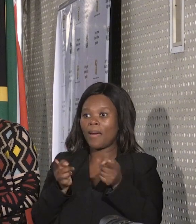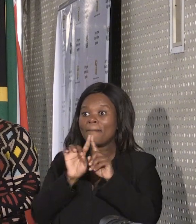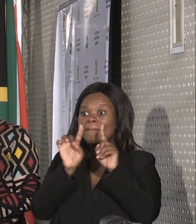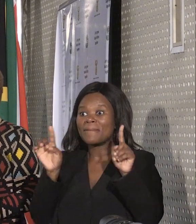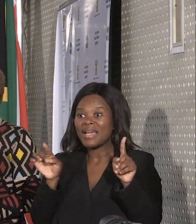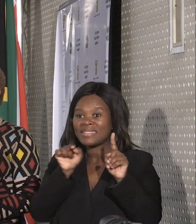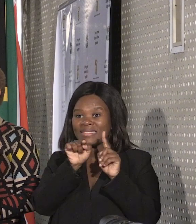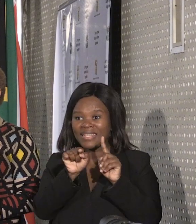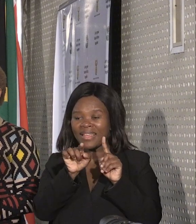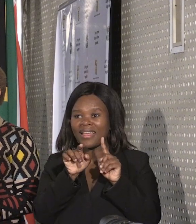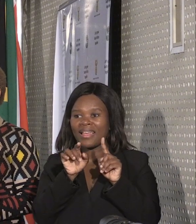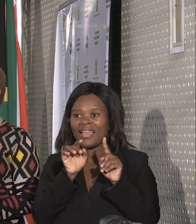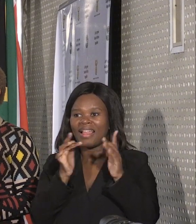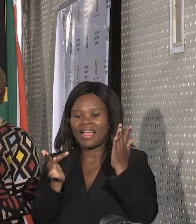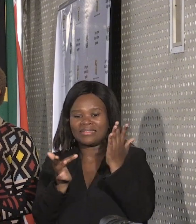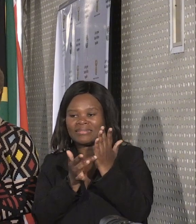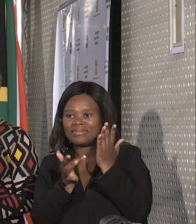abantu